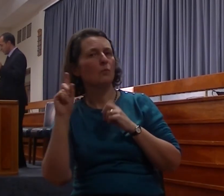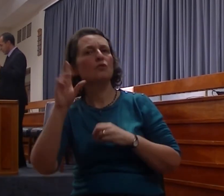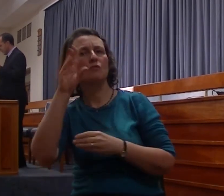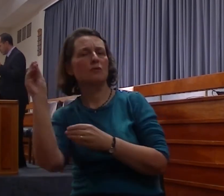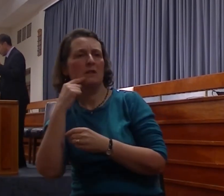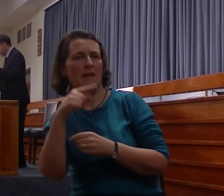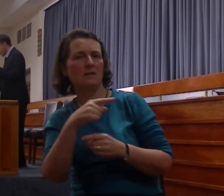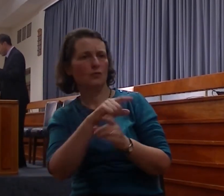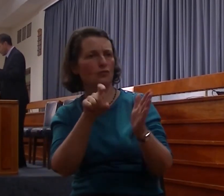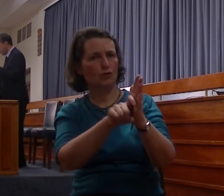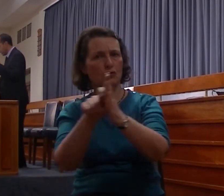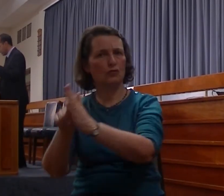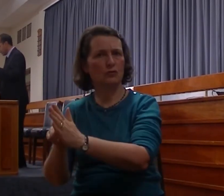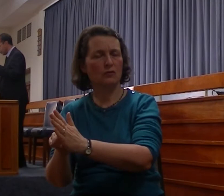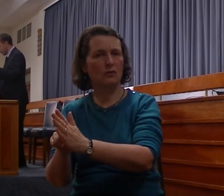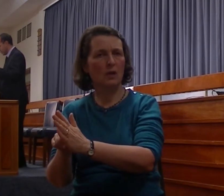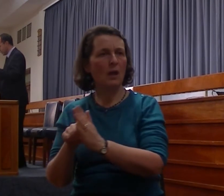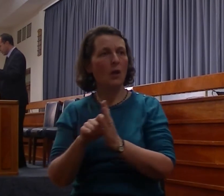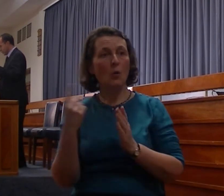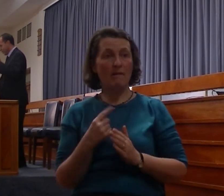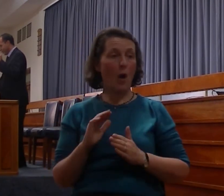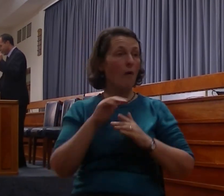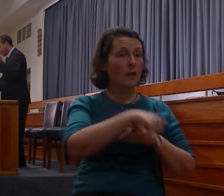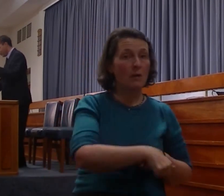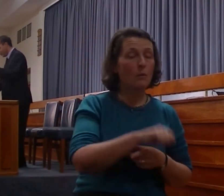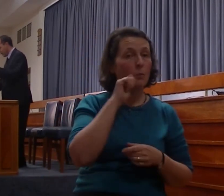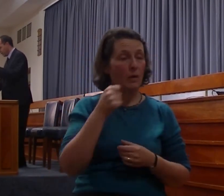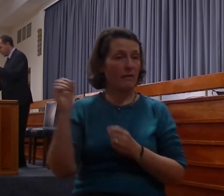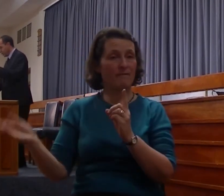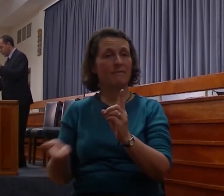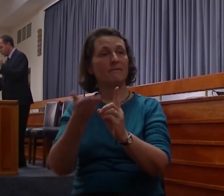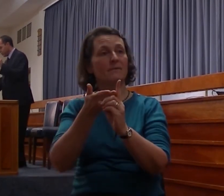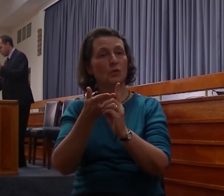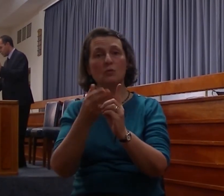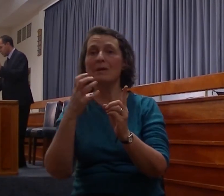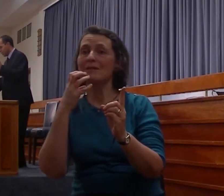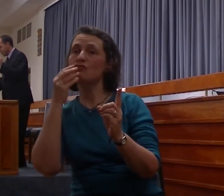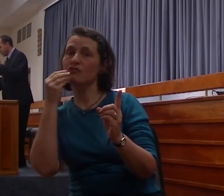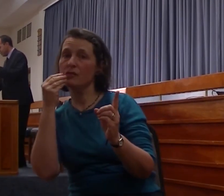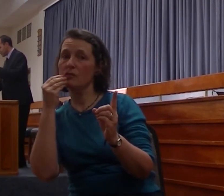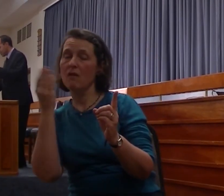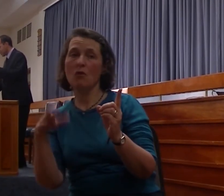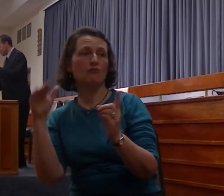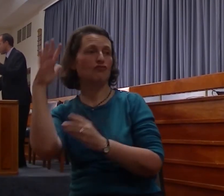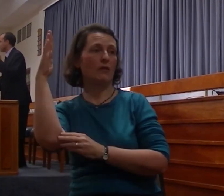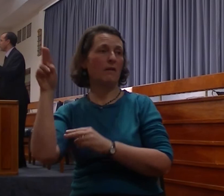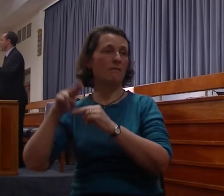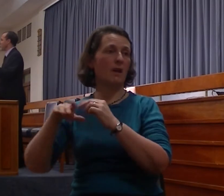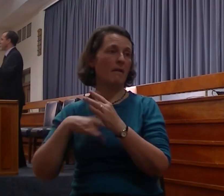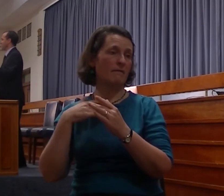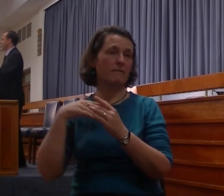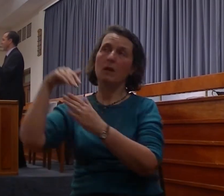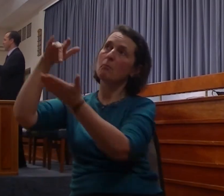an ear, let him hear what the Spirit saith unto the churches. To him that overcometh will I give to